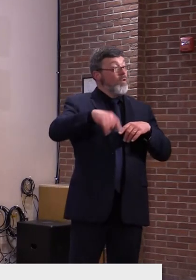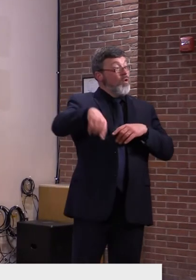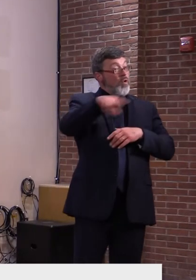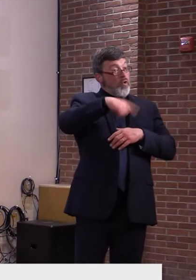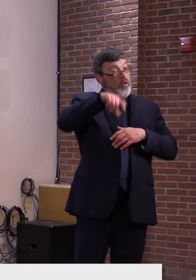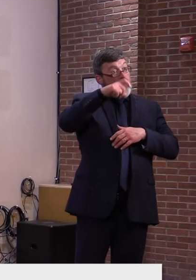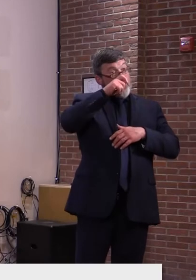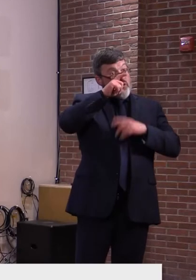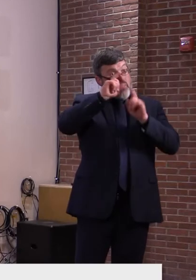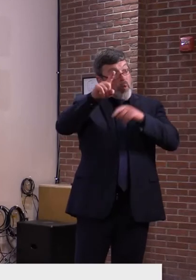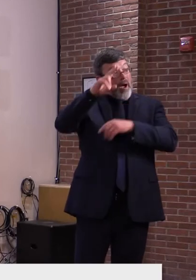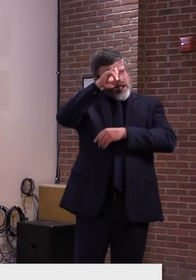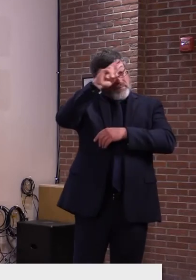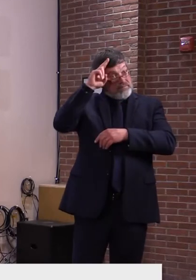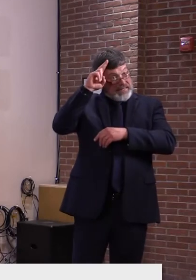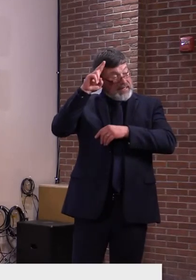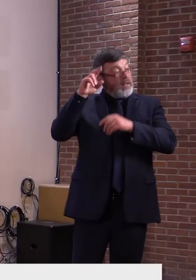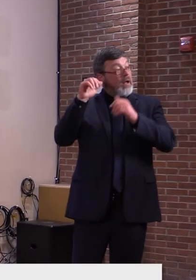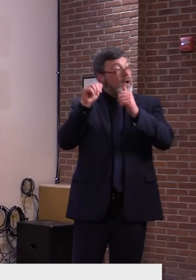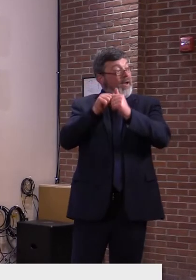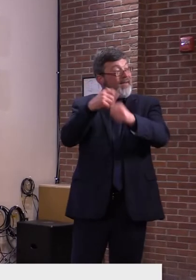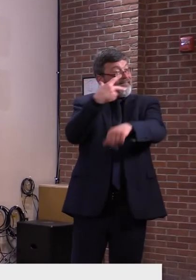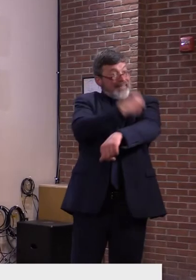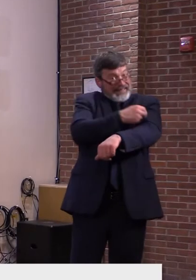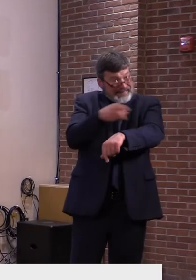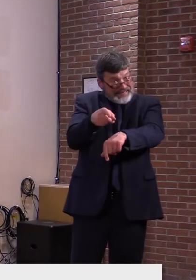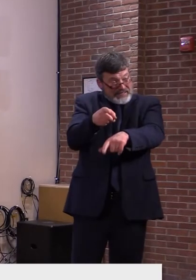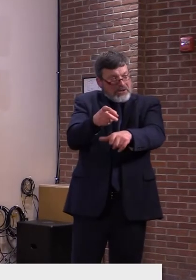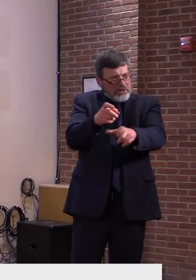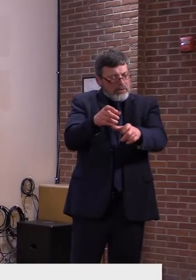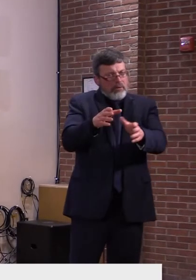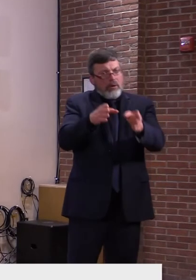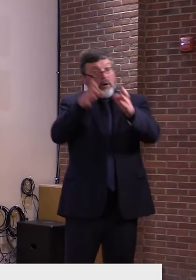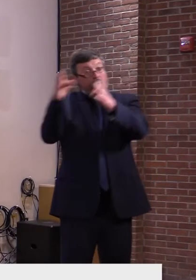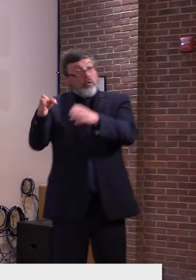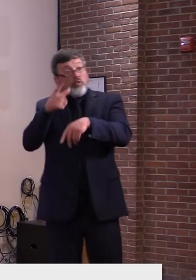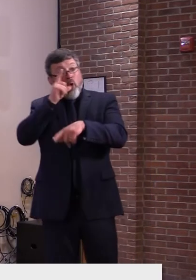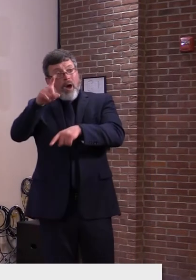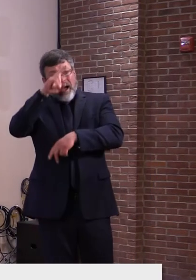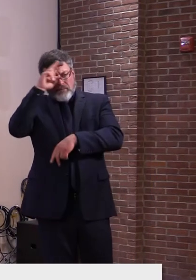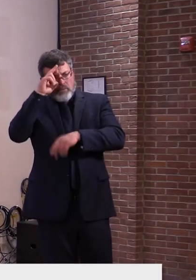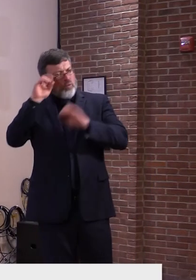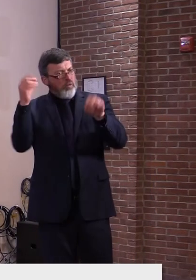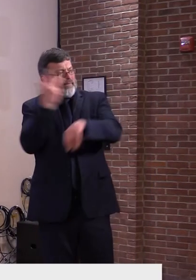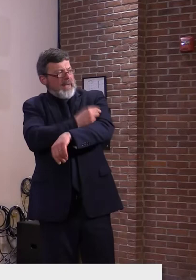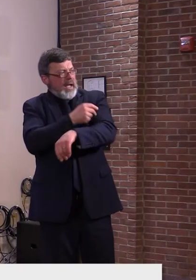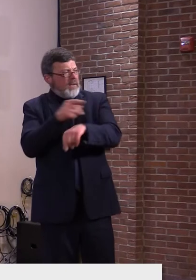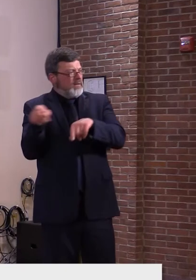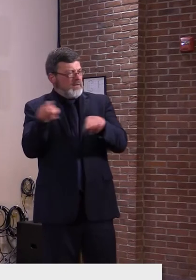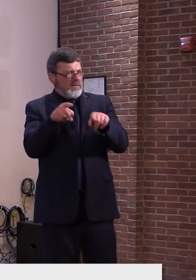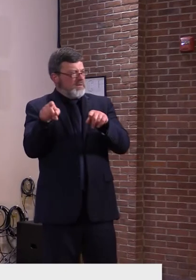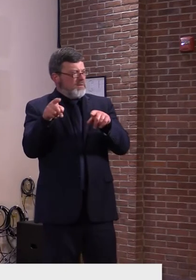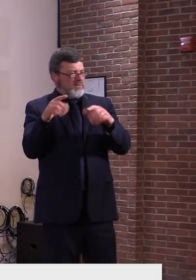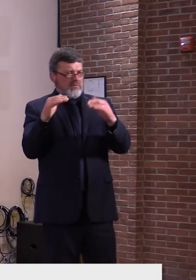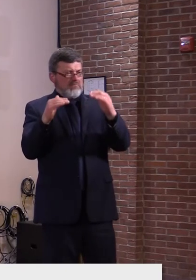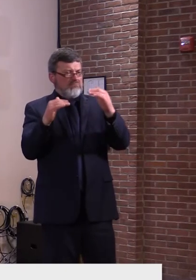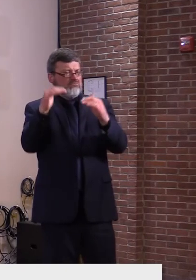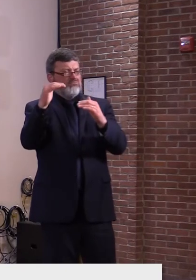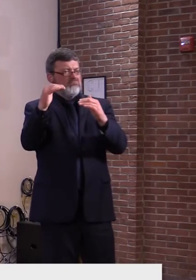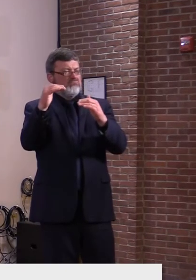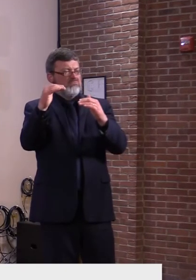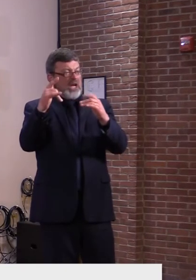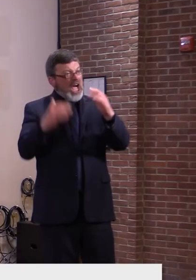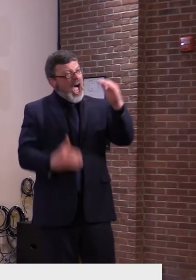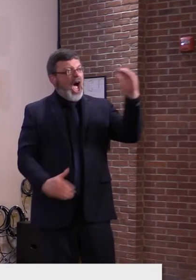the unvaccinated hospitalization rate. And I know that that's not a large sample size, but is that something